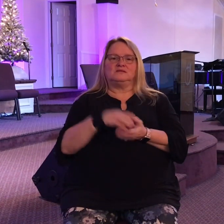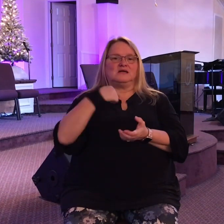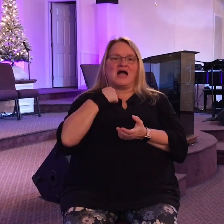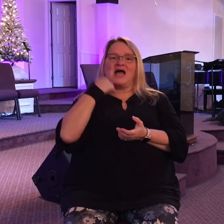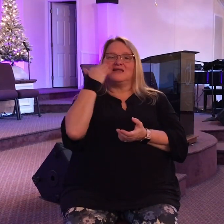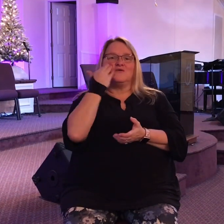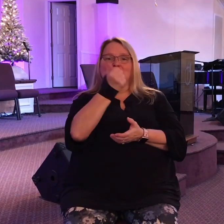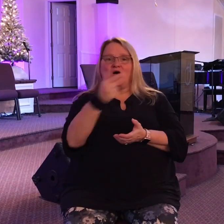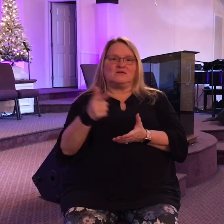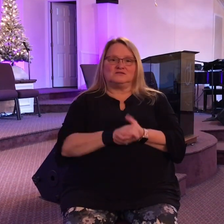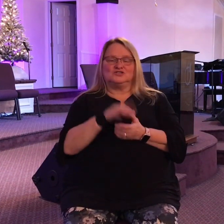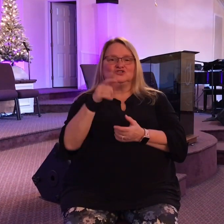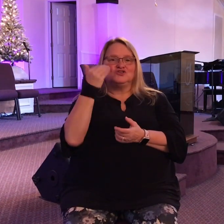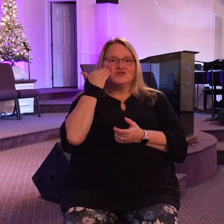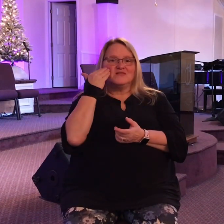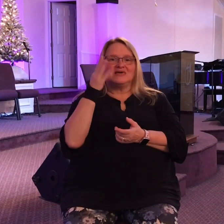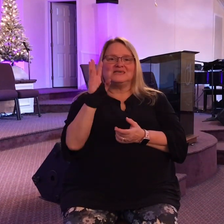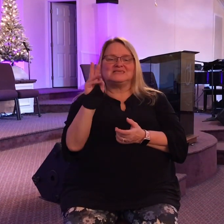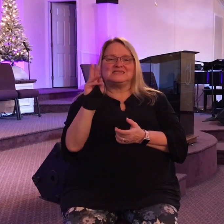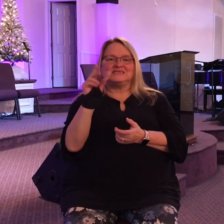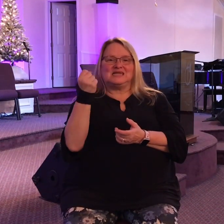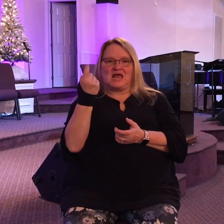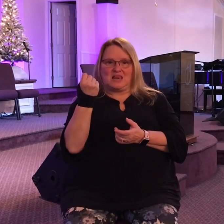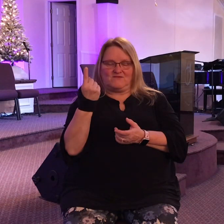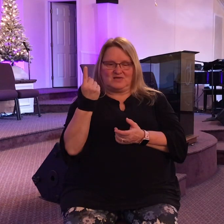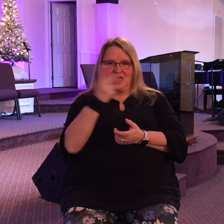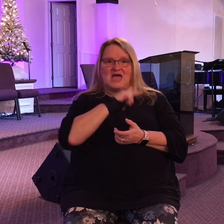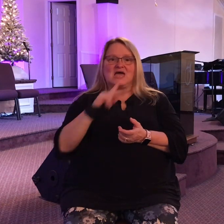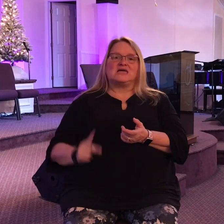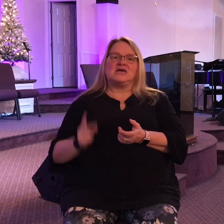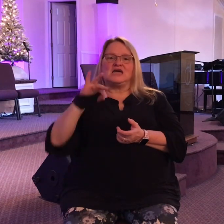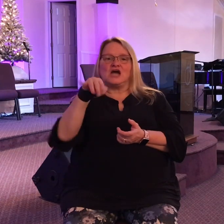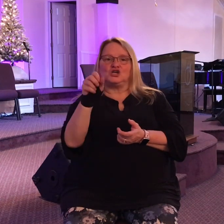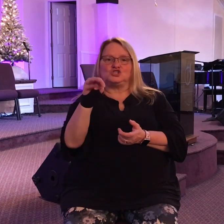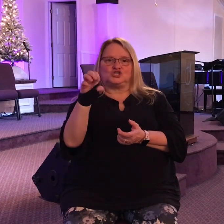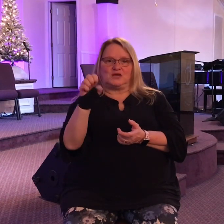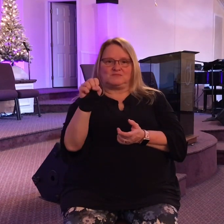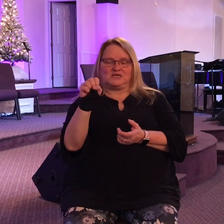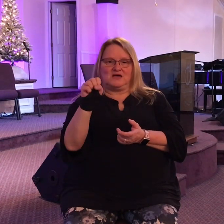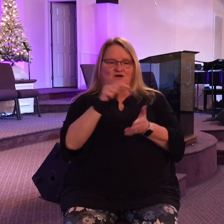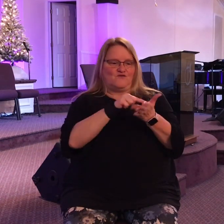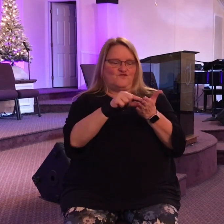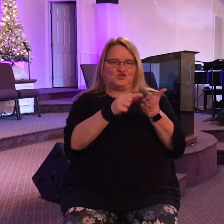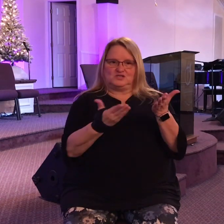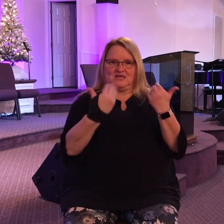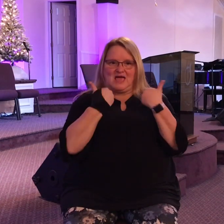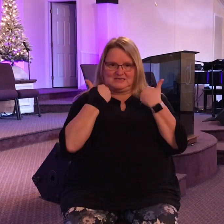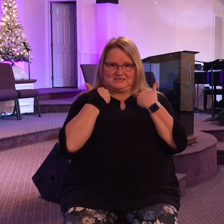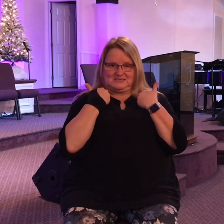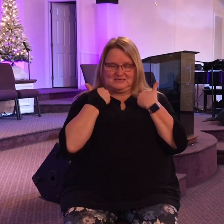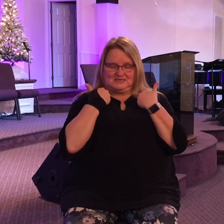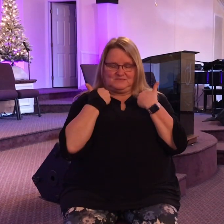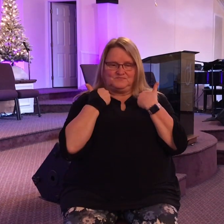for you. The 1611 King James Version got some errors, because Moses didn't carry that down off the mountain. I hate to